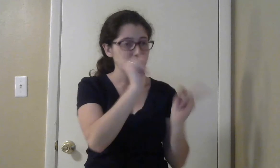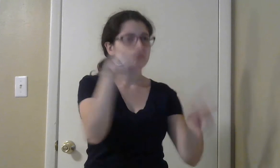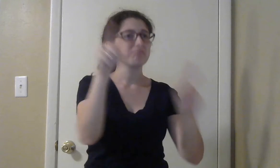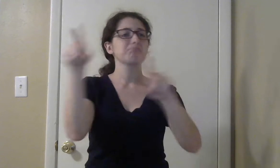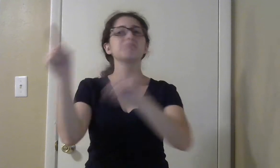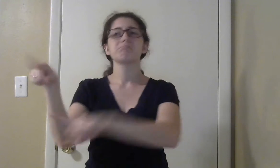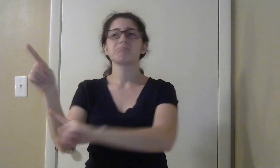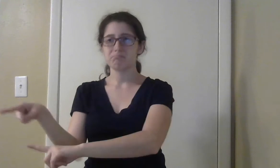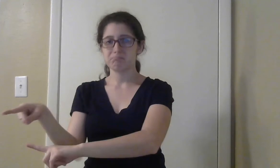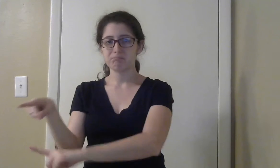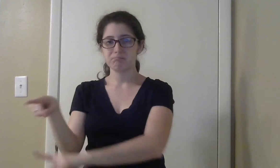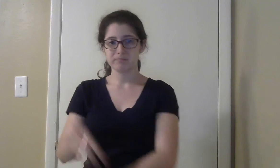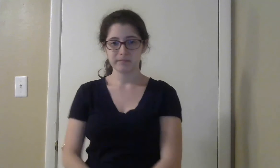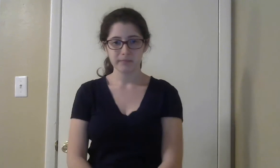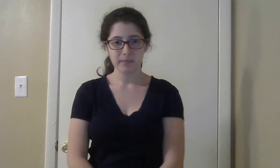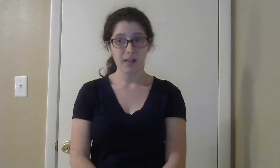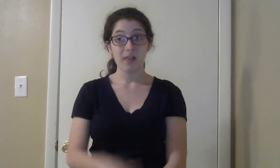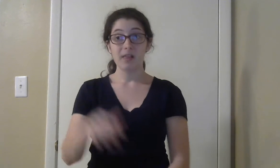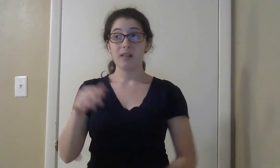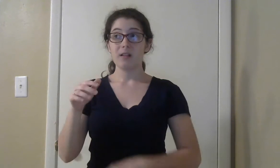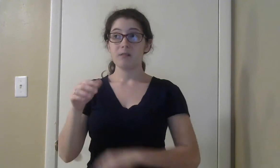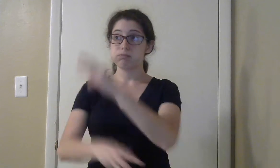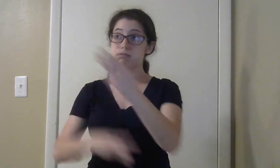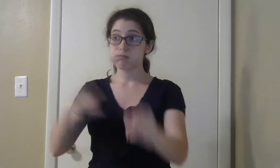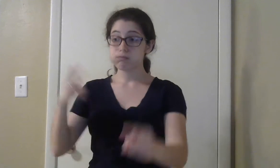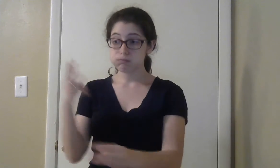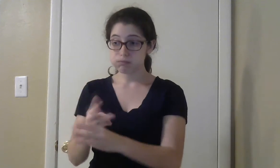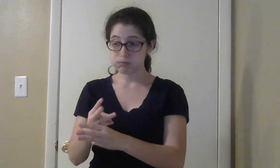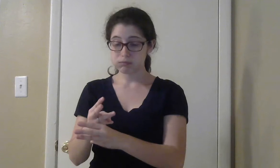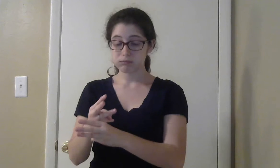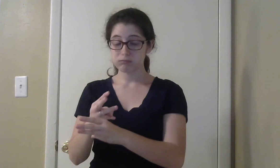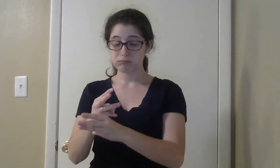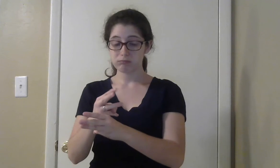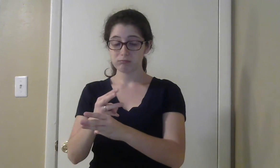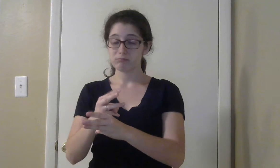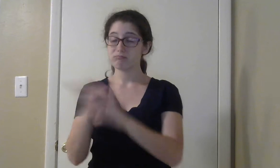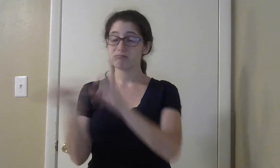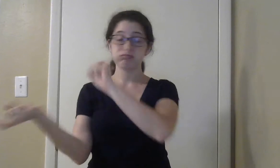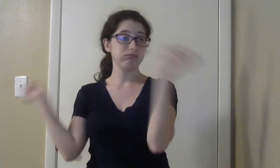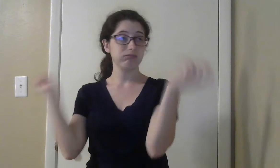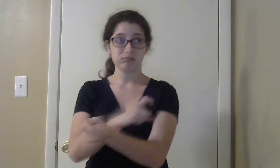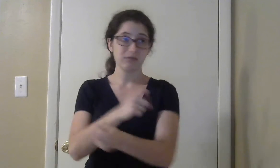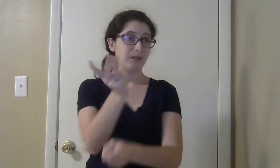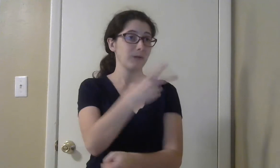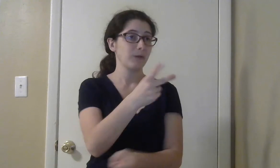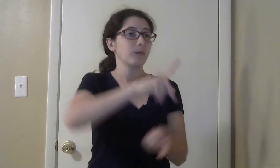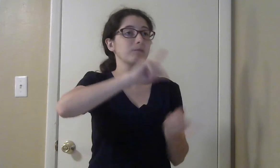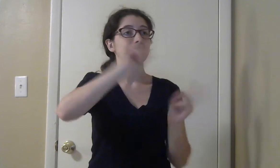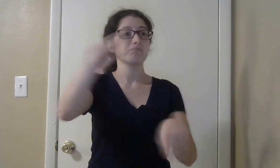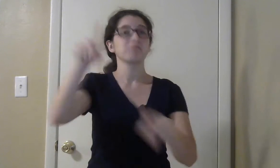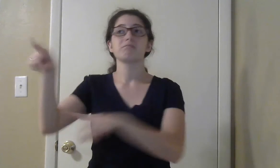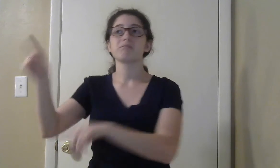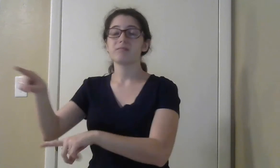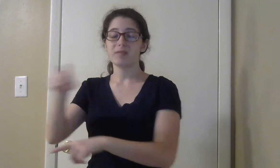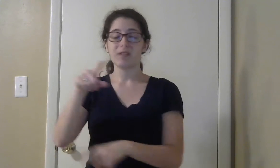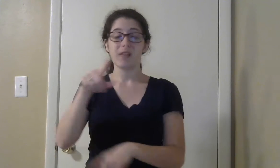Seriously. Because the mission of Barnabas and Saul, or Paul, was one of the most important missionary endeavors